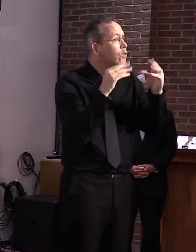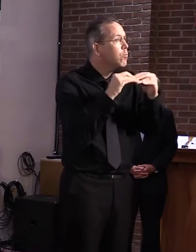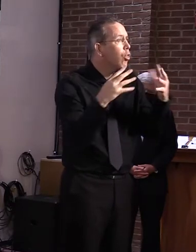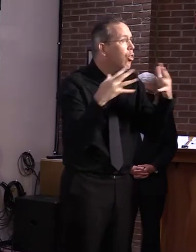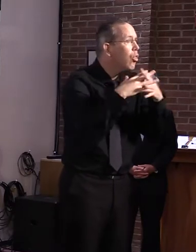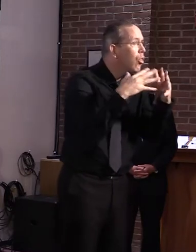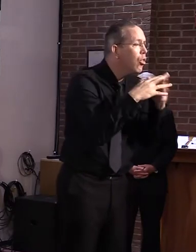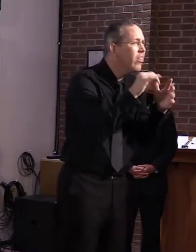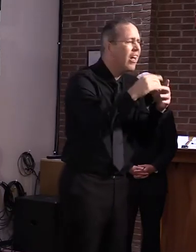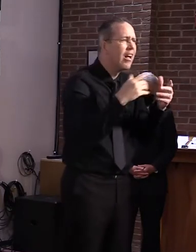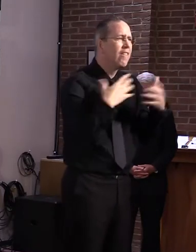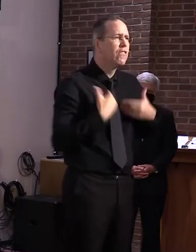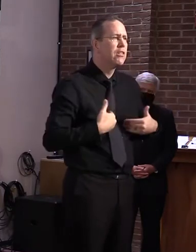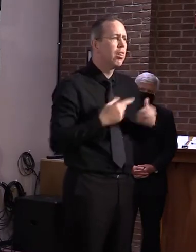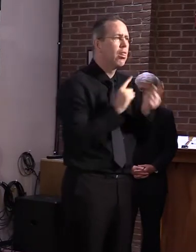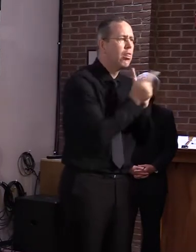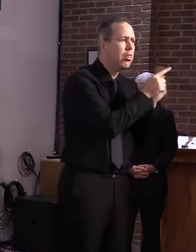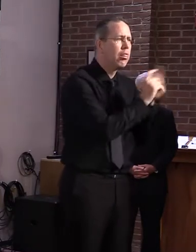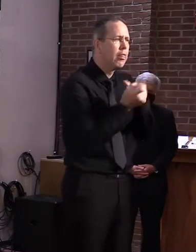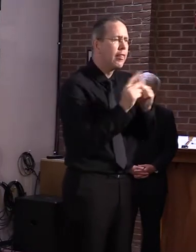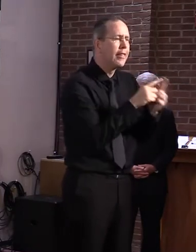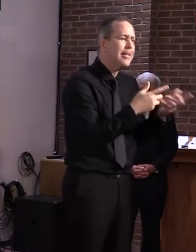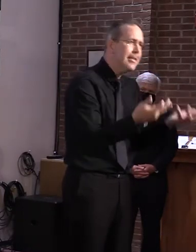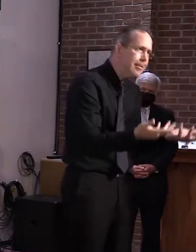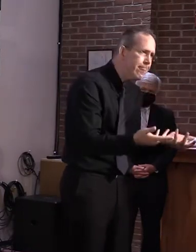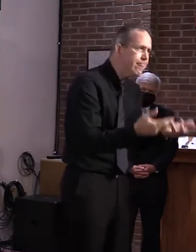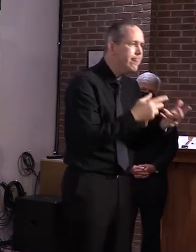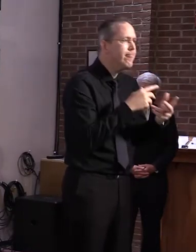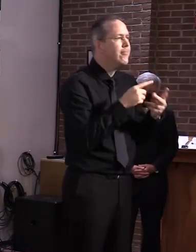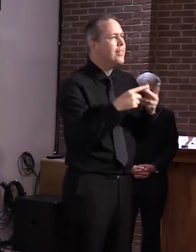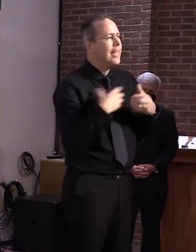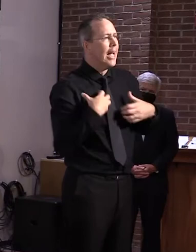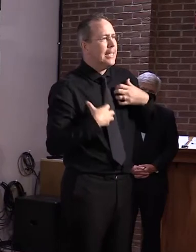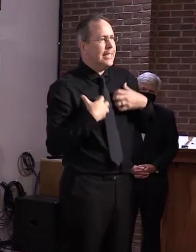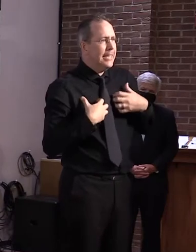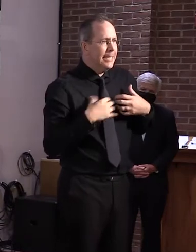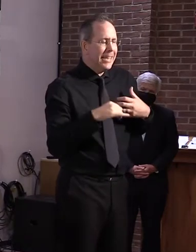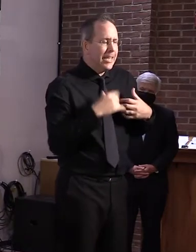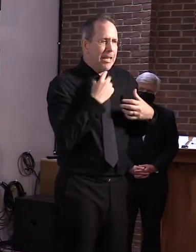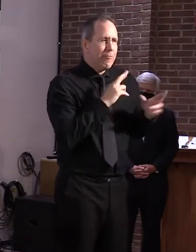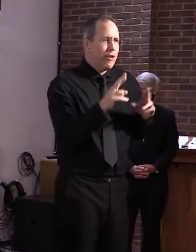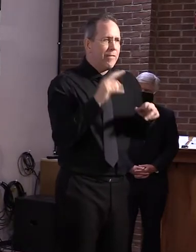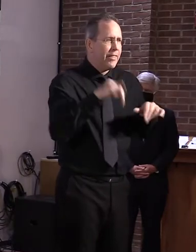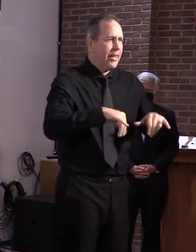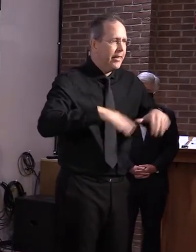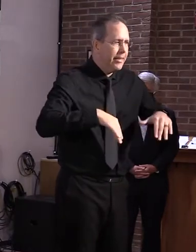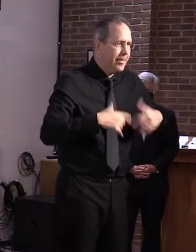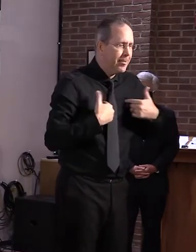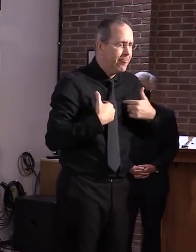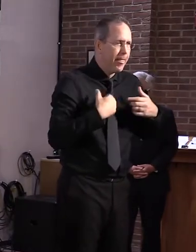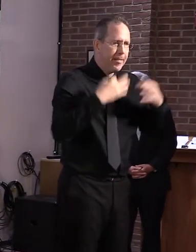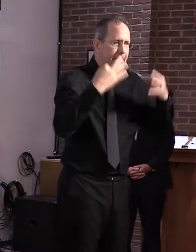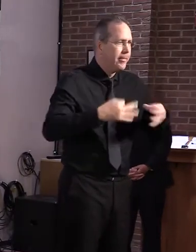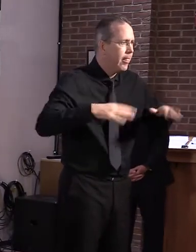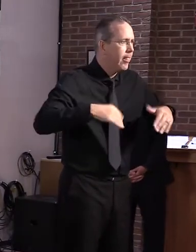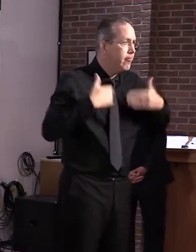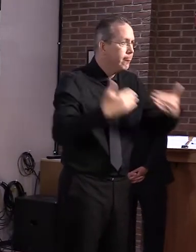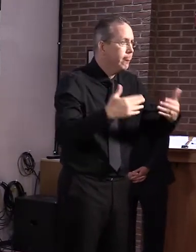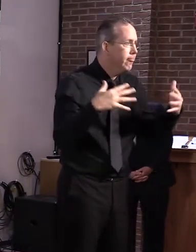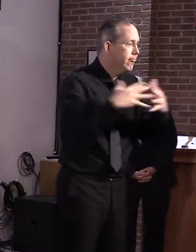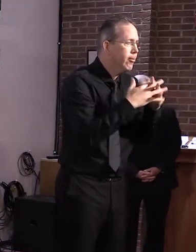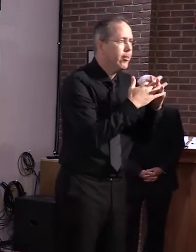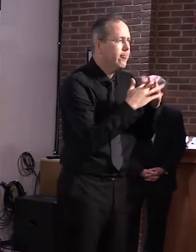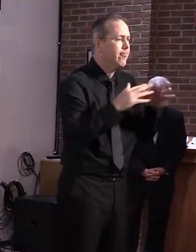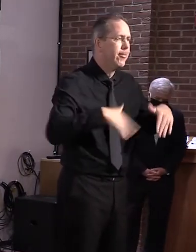some presidents have gone out and said, sure, we're gonna play football. Well, we haven't said that here, and we're waiting to see what we've learned and